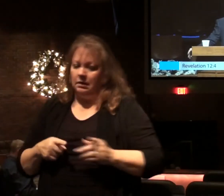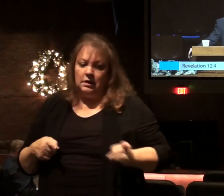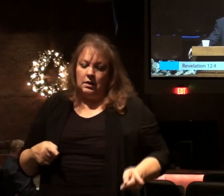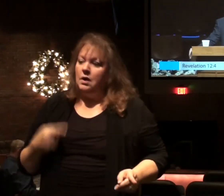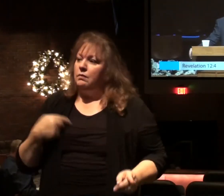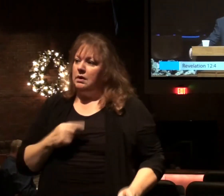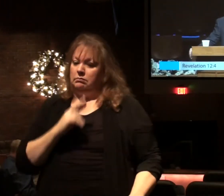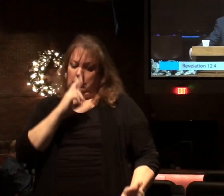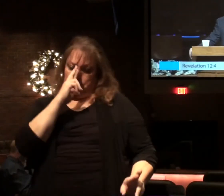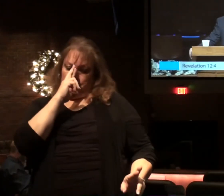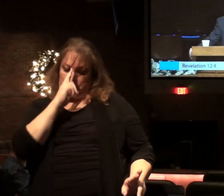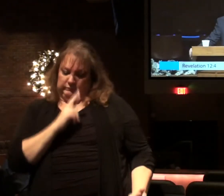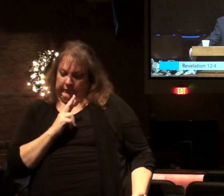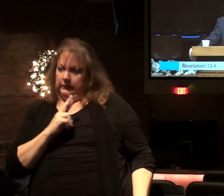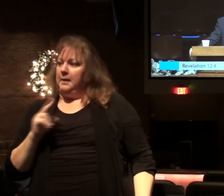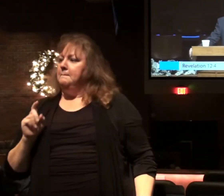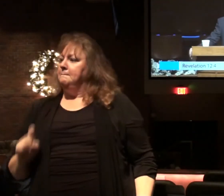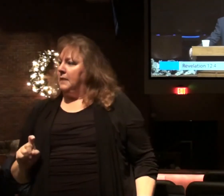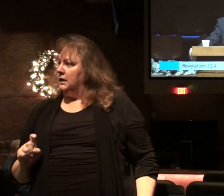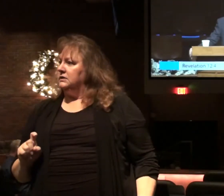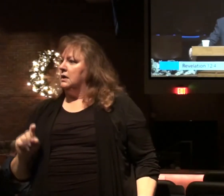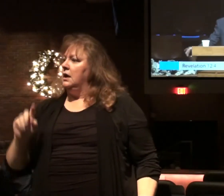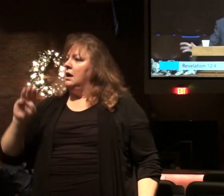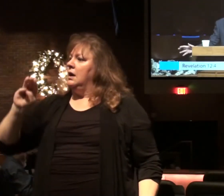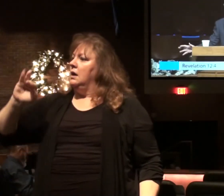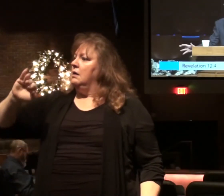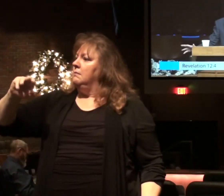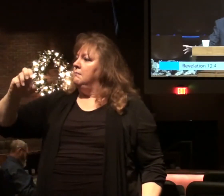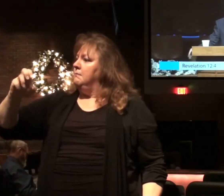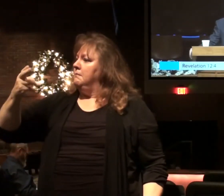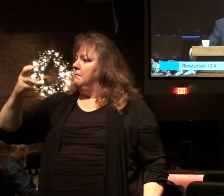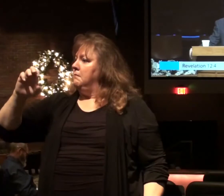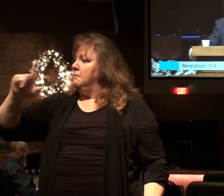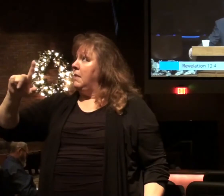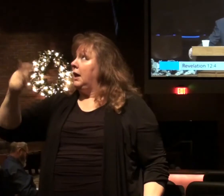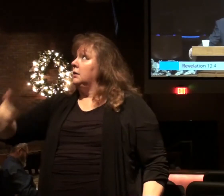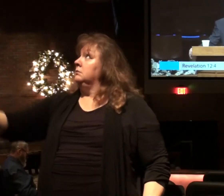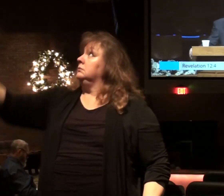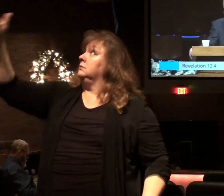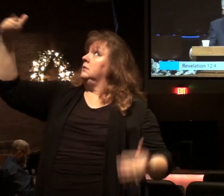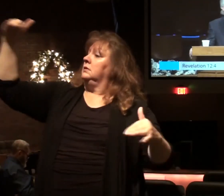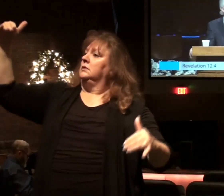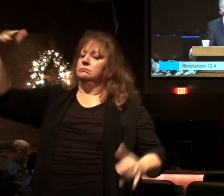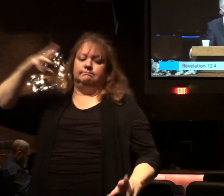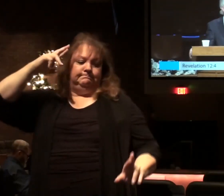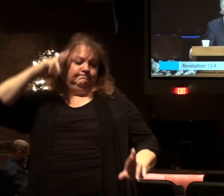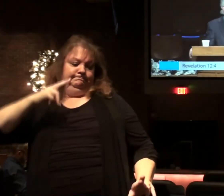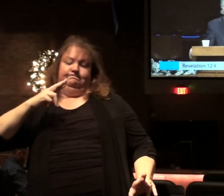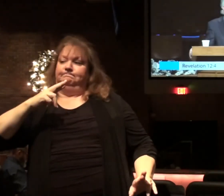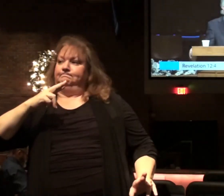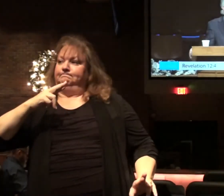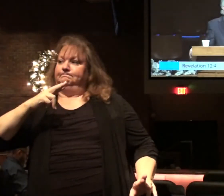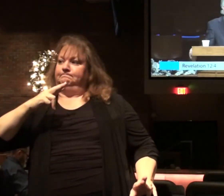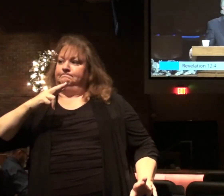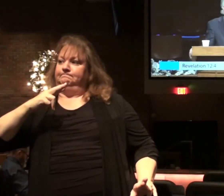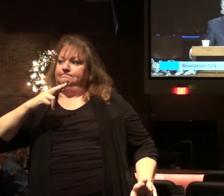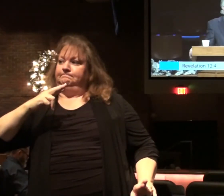being to be respected. Even Michael the Archangel, as we saw in the book of Jude, shows him respect.